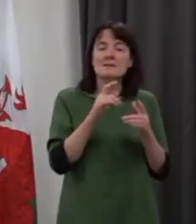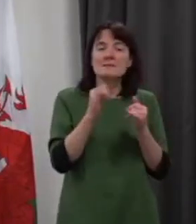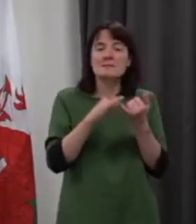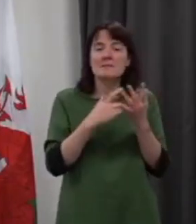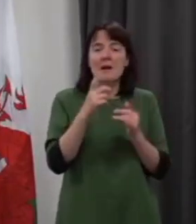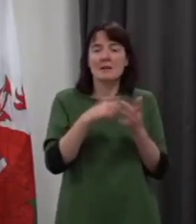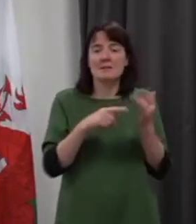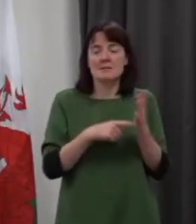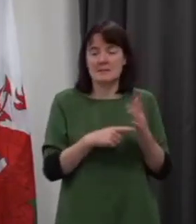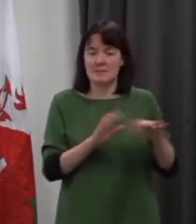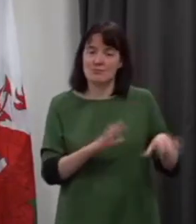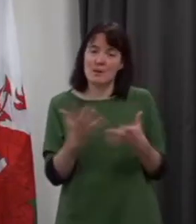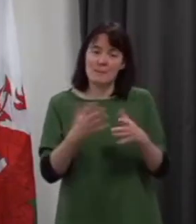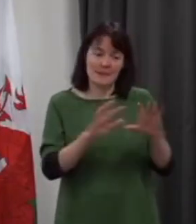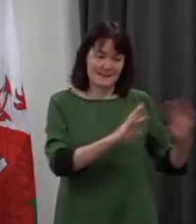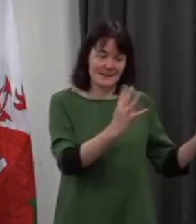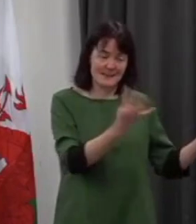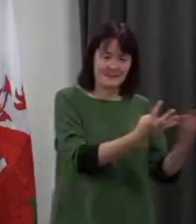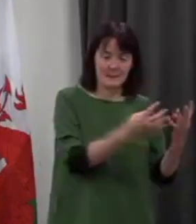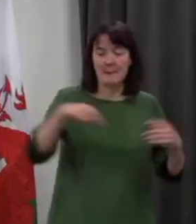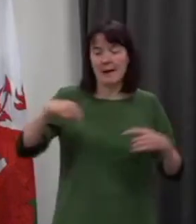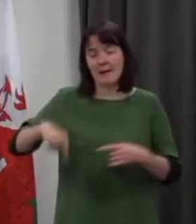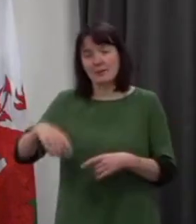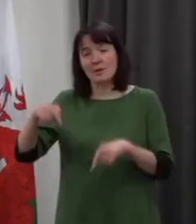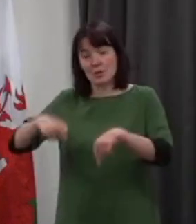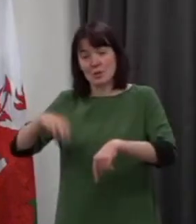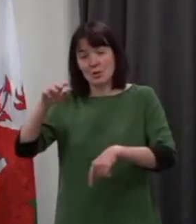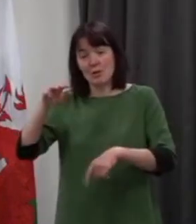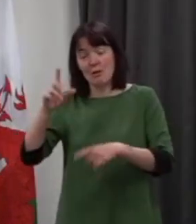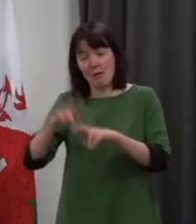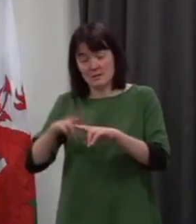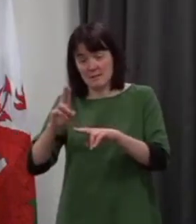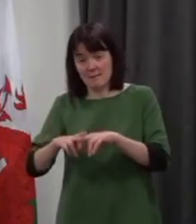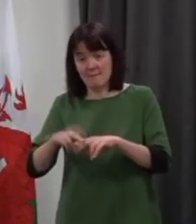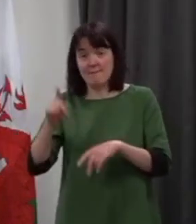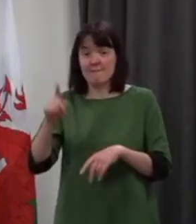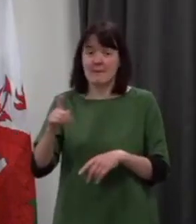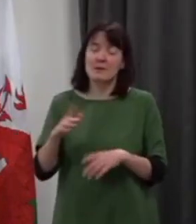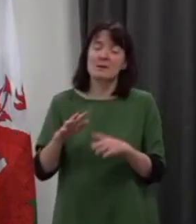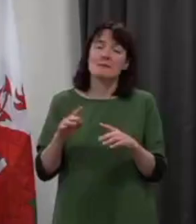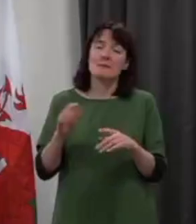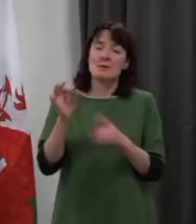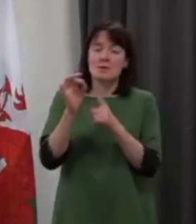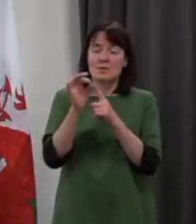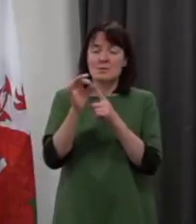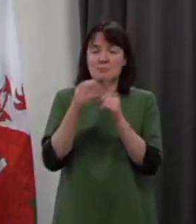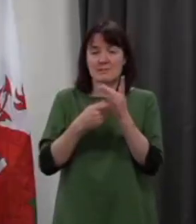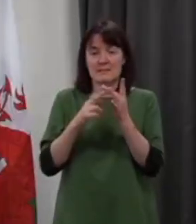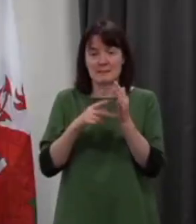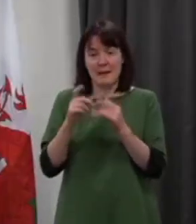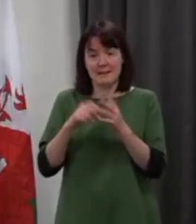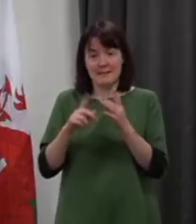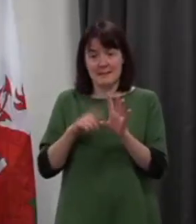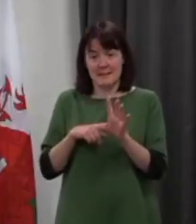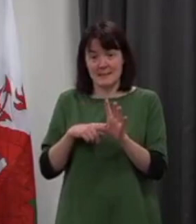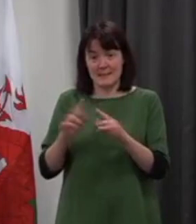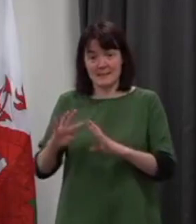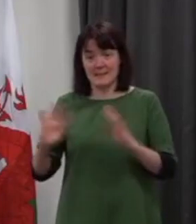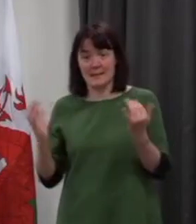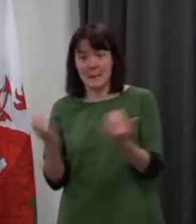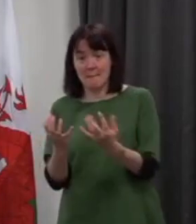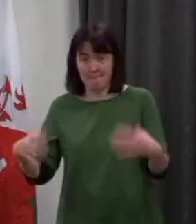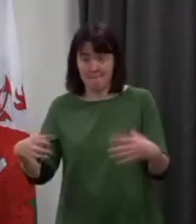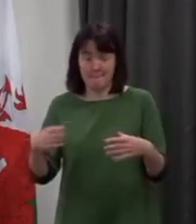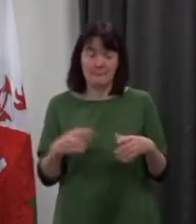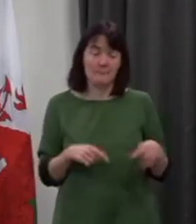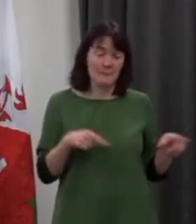the Principality Stadium. There's an agreement between the health board, between the stadium, and indeed work alongside local authorities to